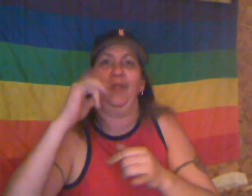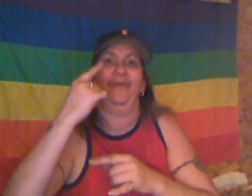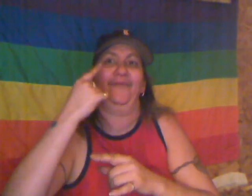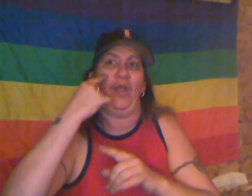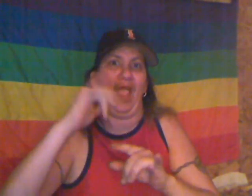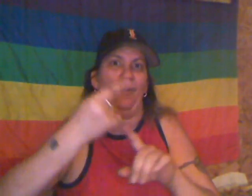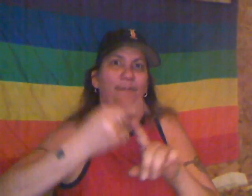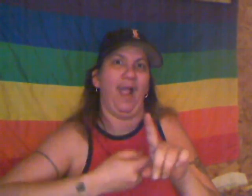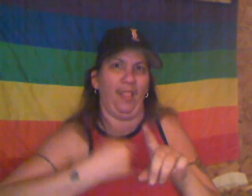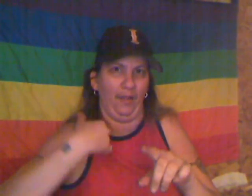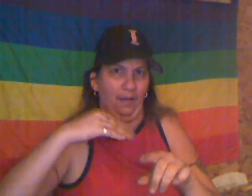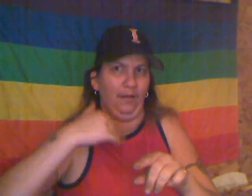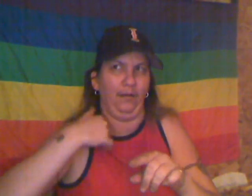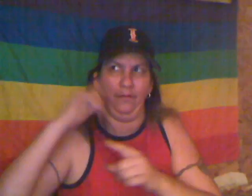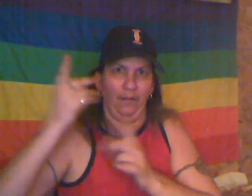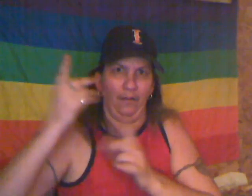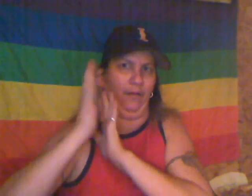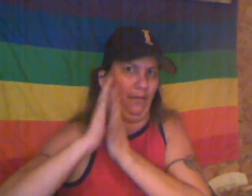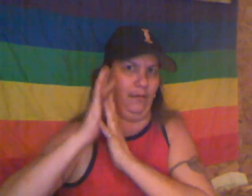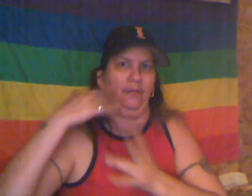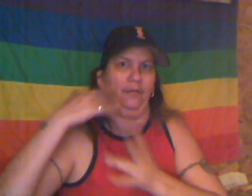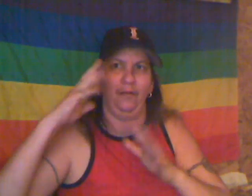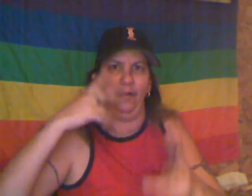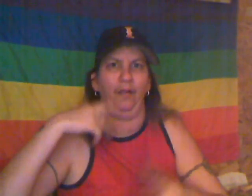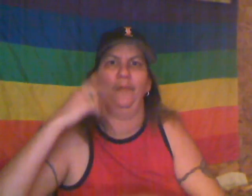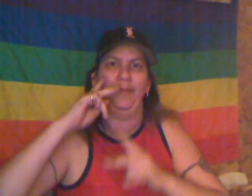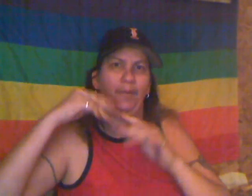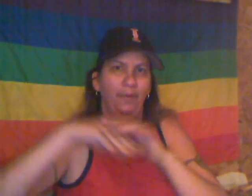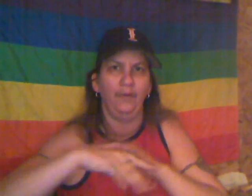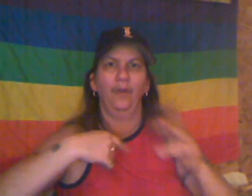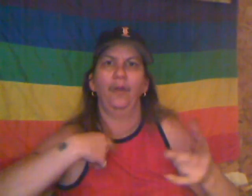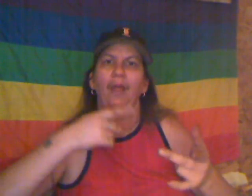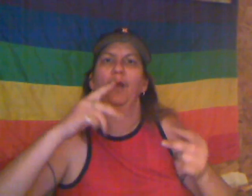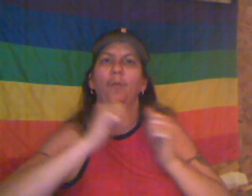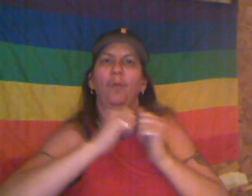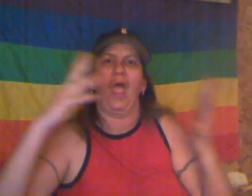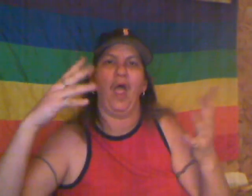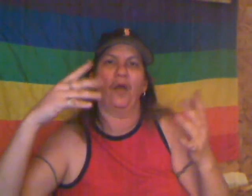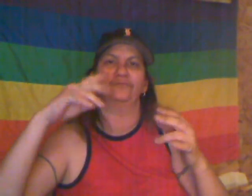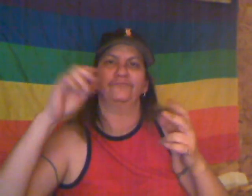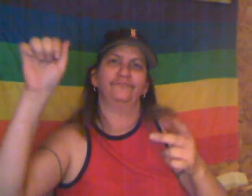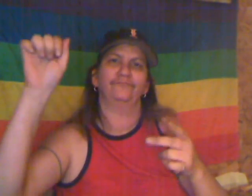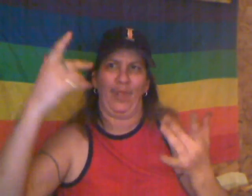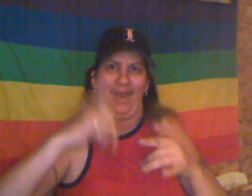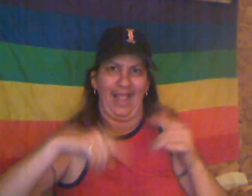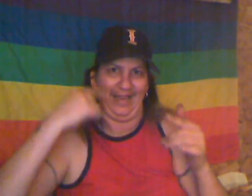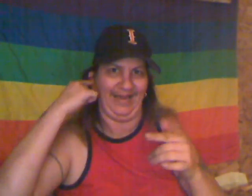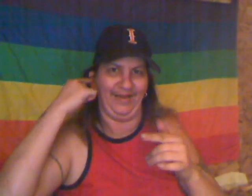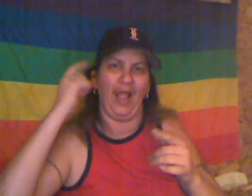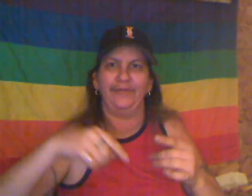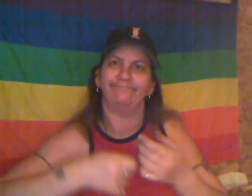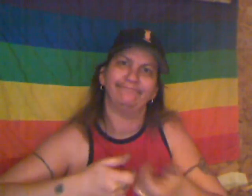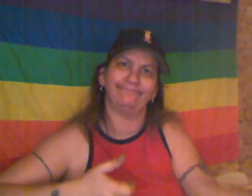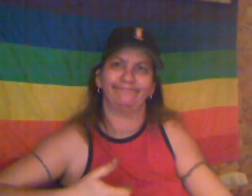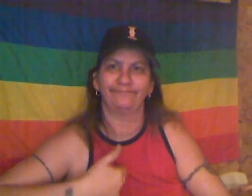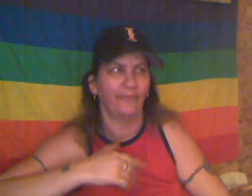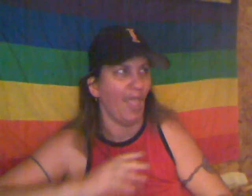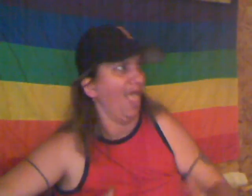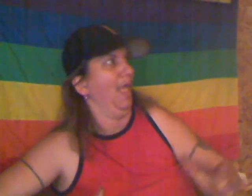lots and lots of fisheries, lots and lots of other animals and marine life dies along with it. So NASA sent a satellite to study the ocean.